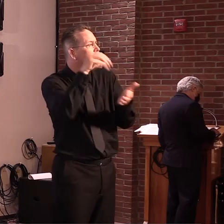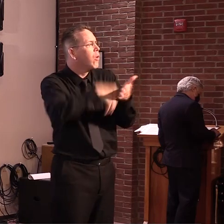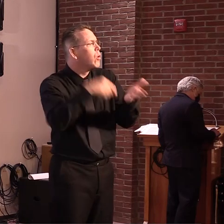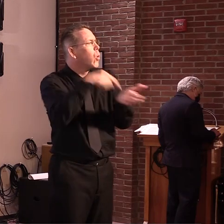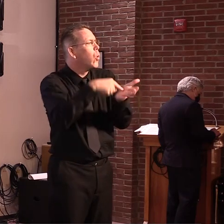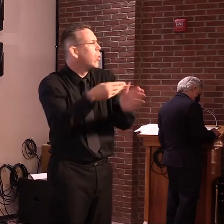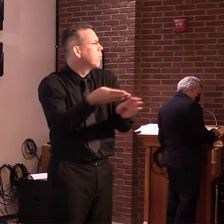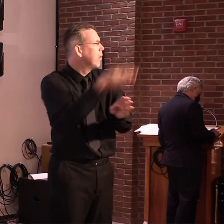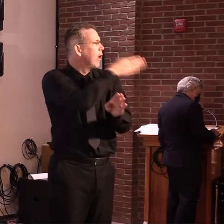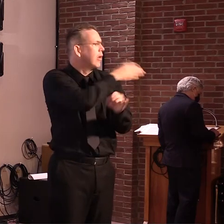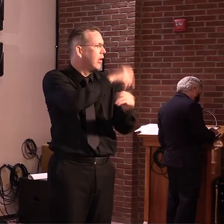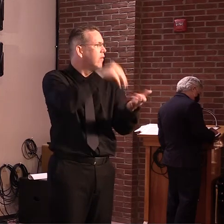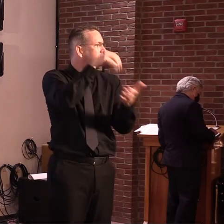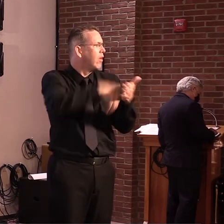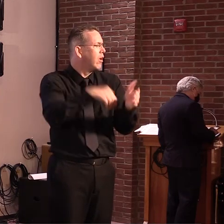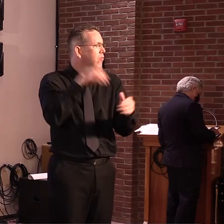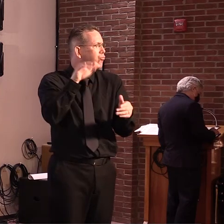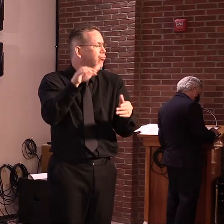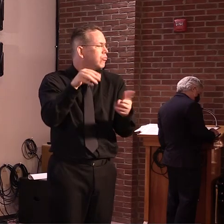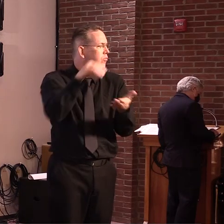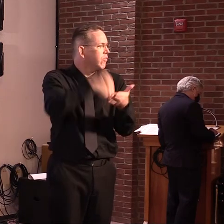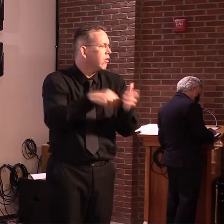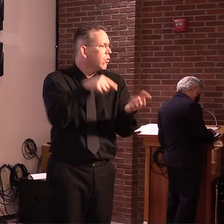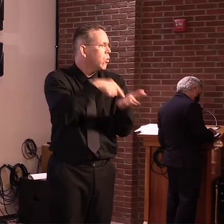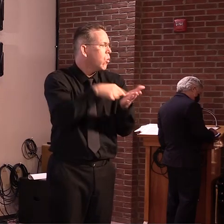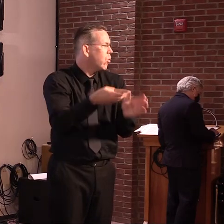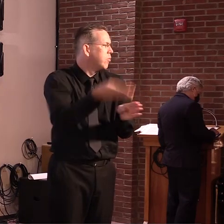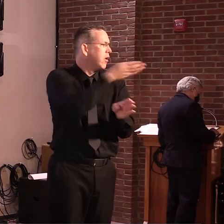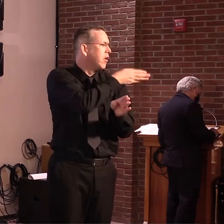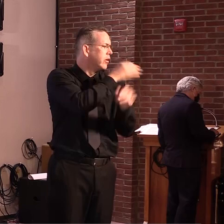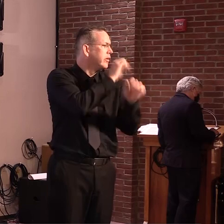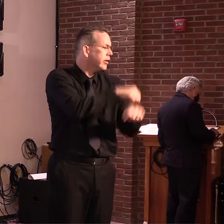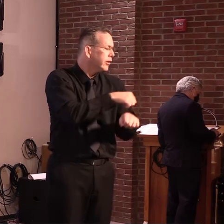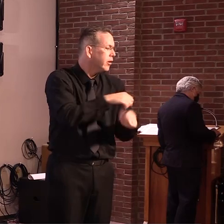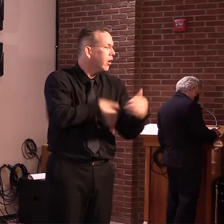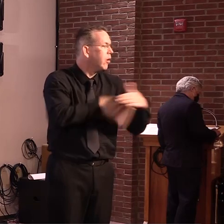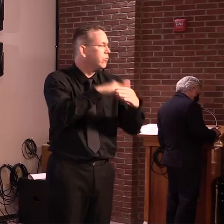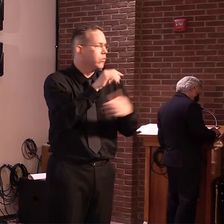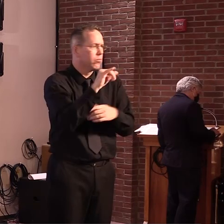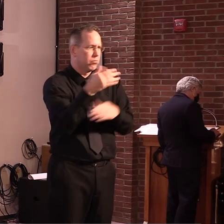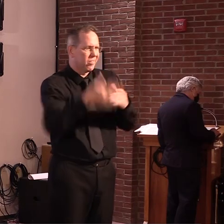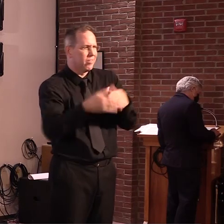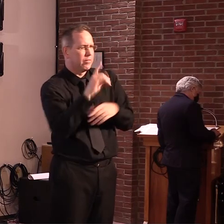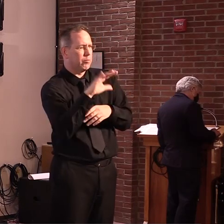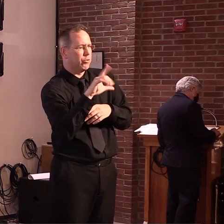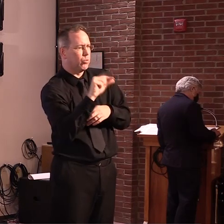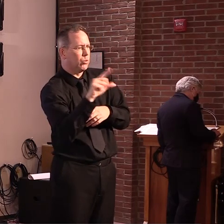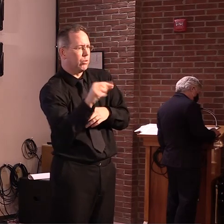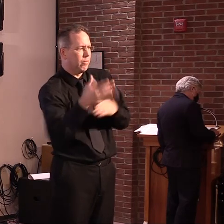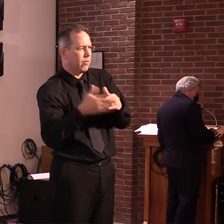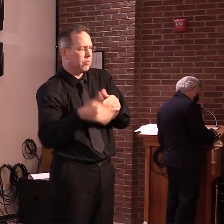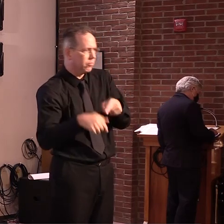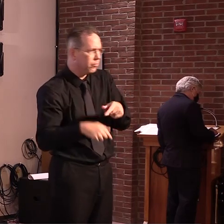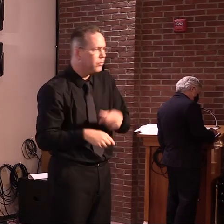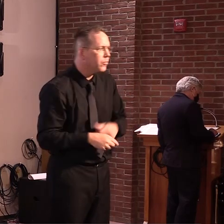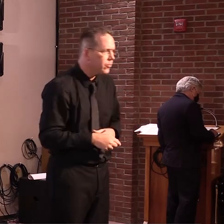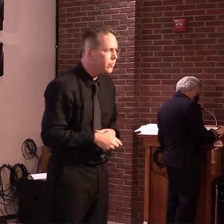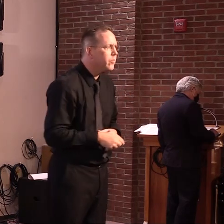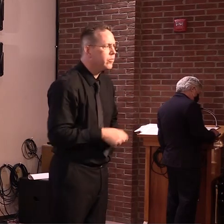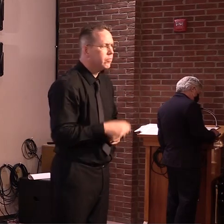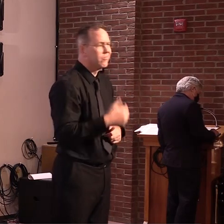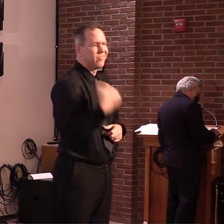could file. Based on our recent data, with the exception of Monday of this week, which was an exceptionally high call volume